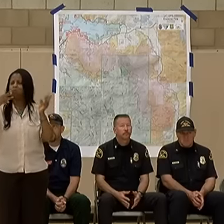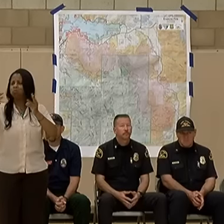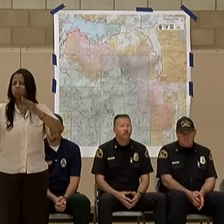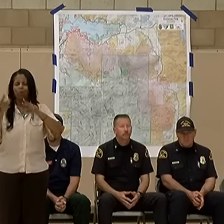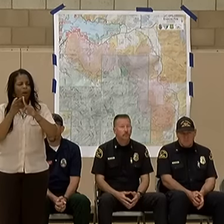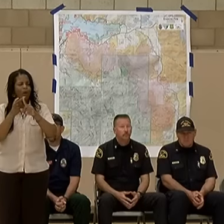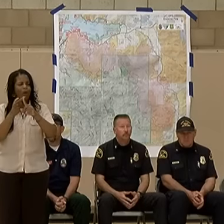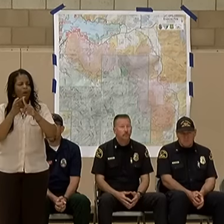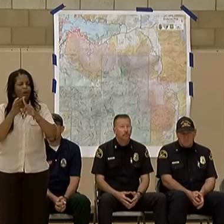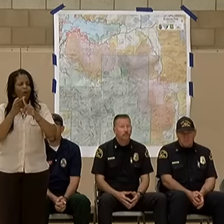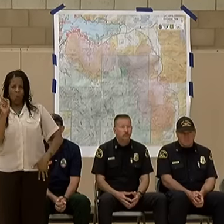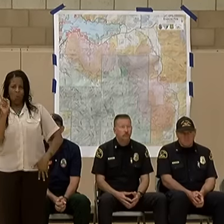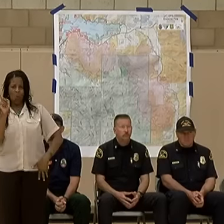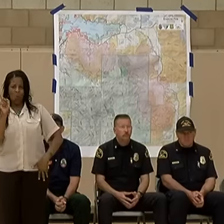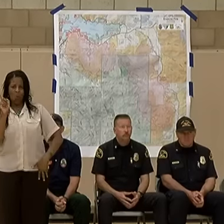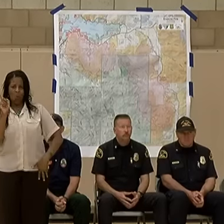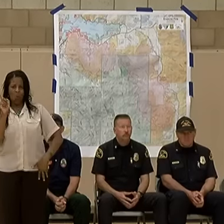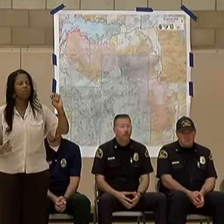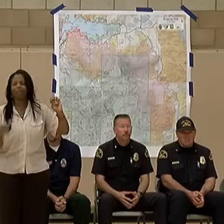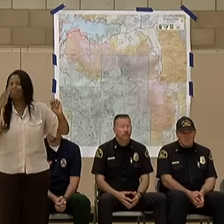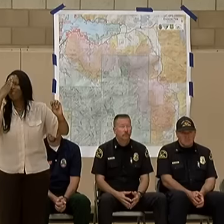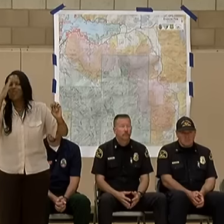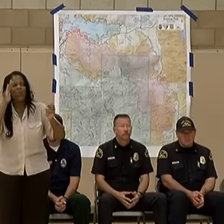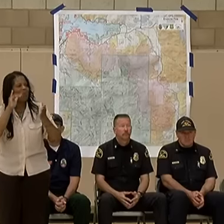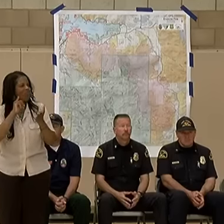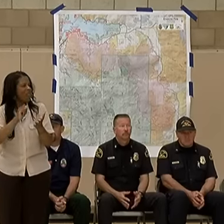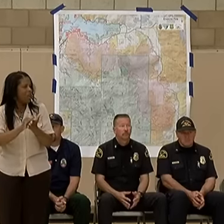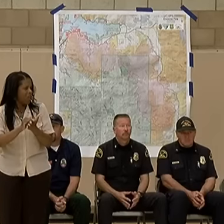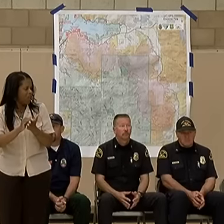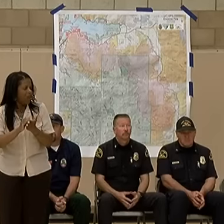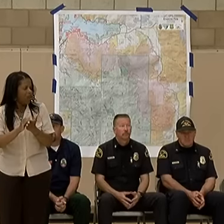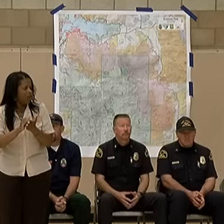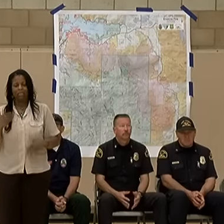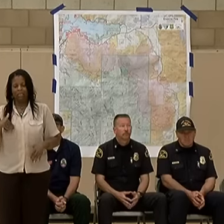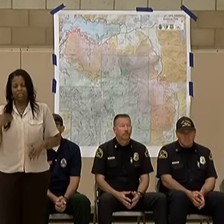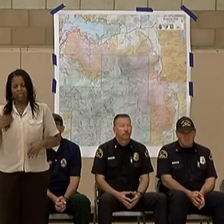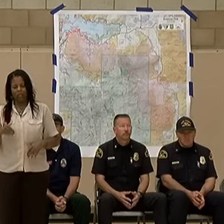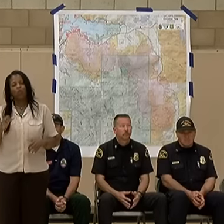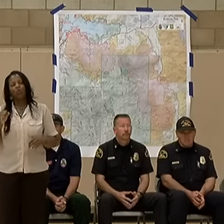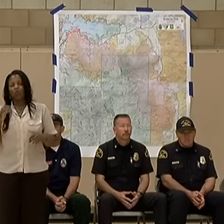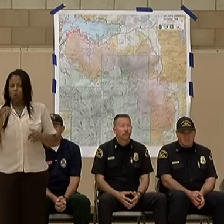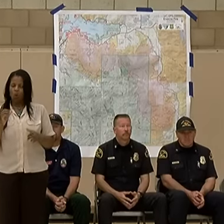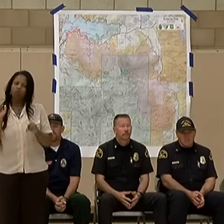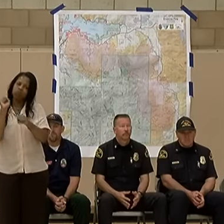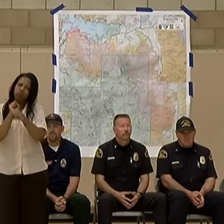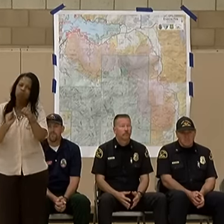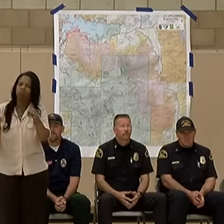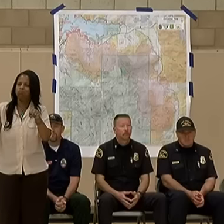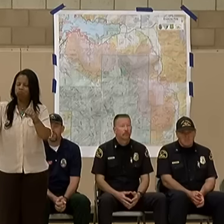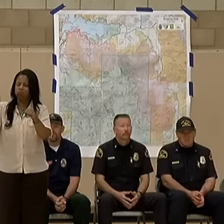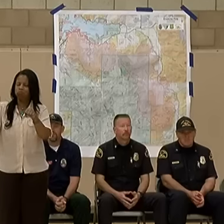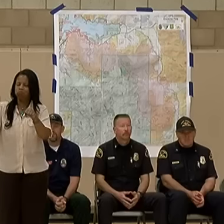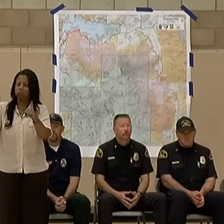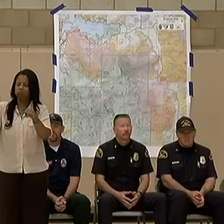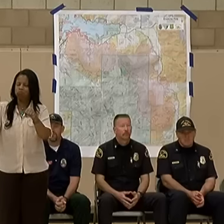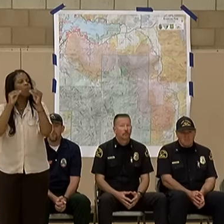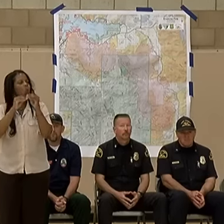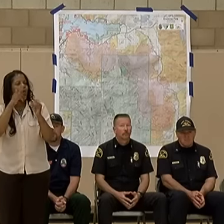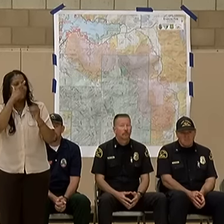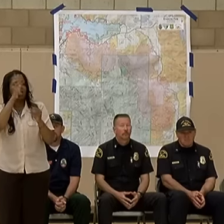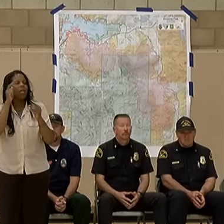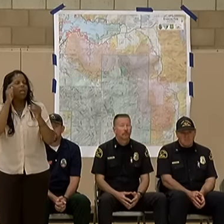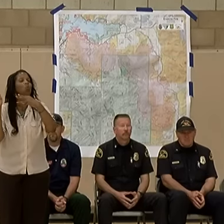east, which wasn't really predicted, and started pushing the fire on us. So it made us have to do a lot more effort down in that lower part